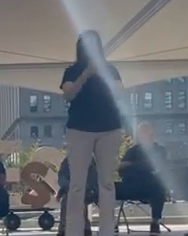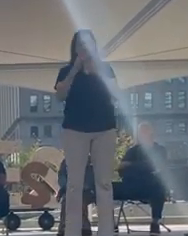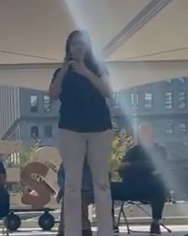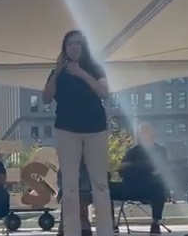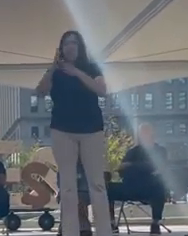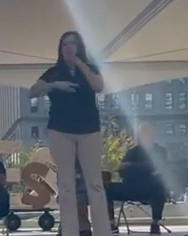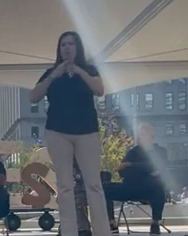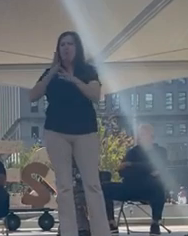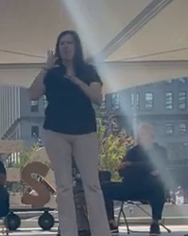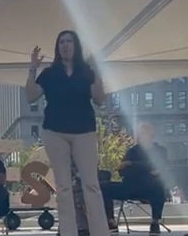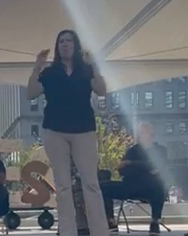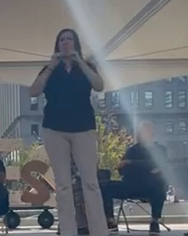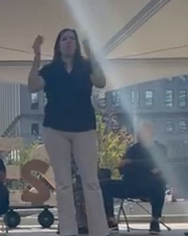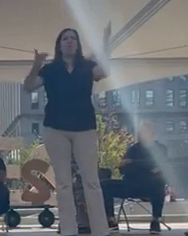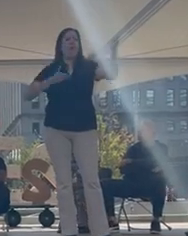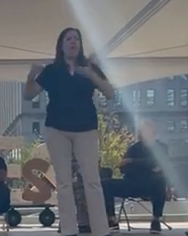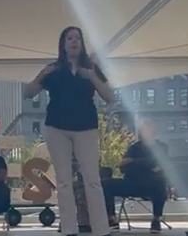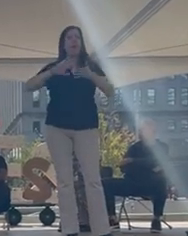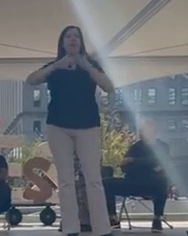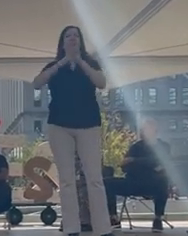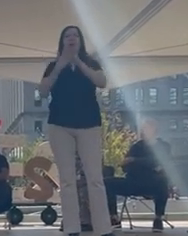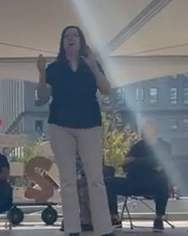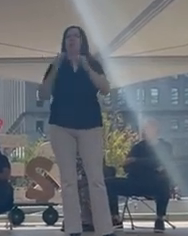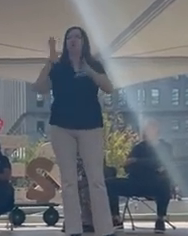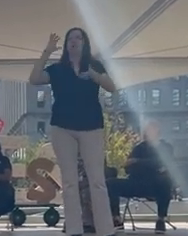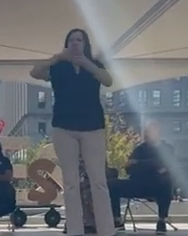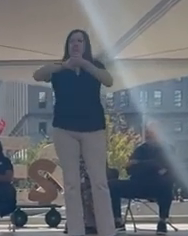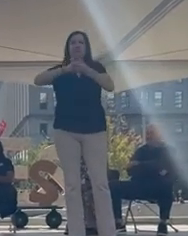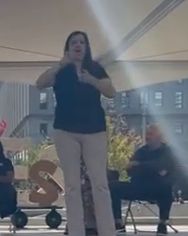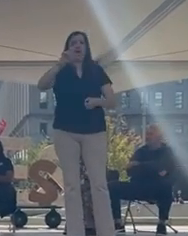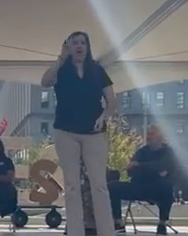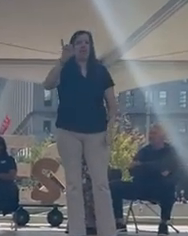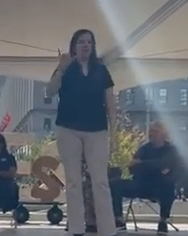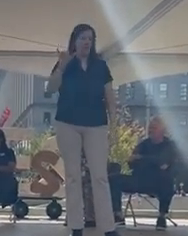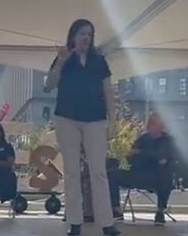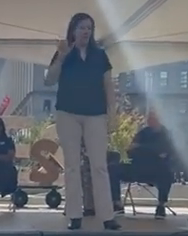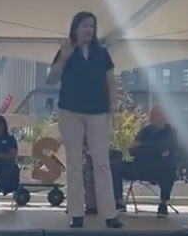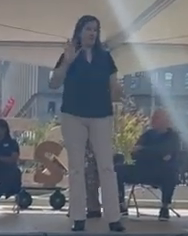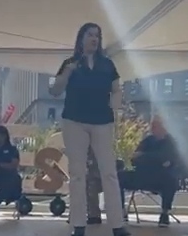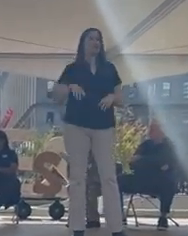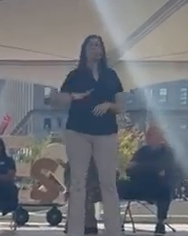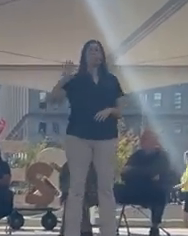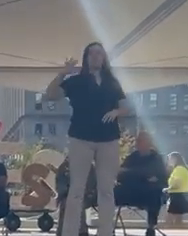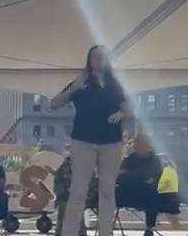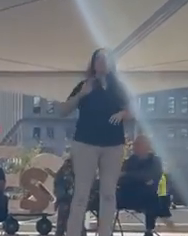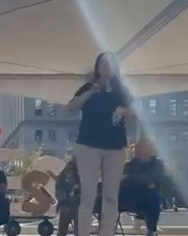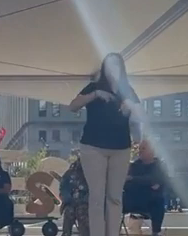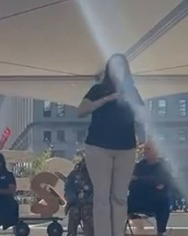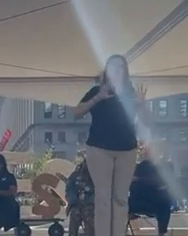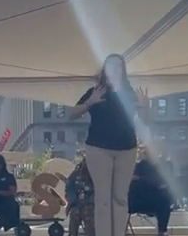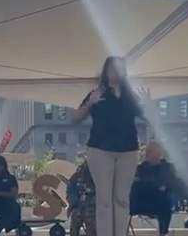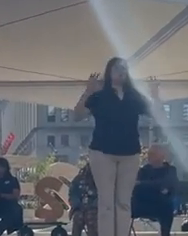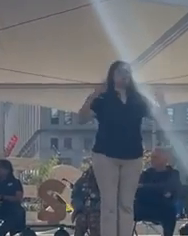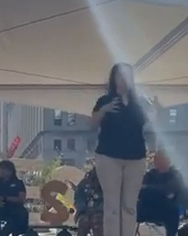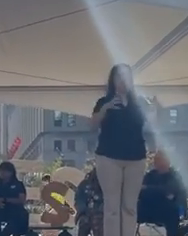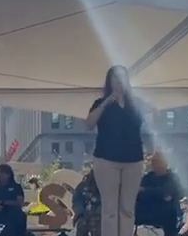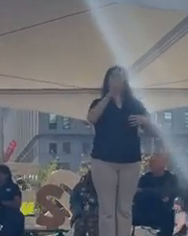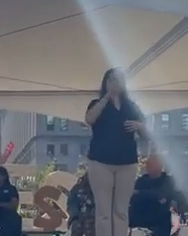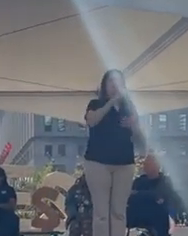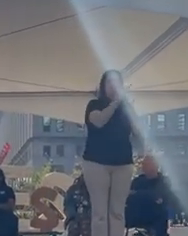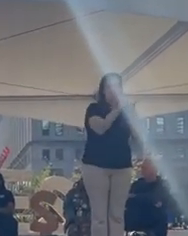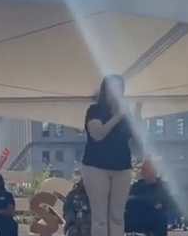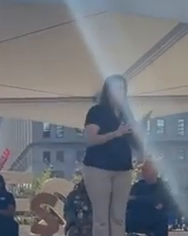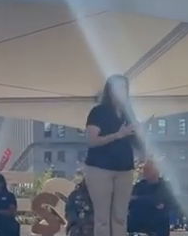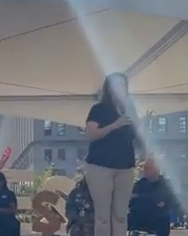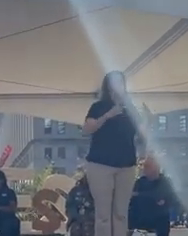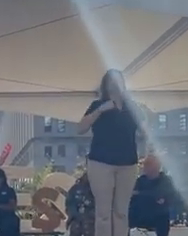and a place of allyship. In a national convening of disabled artists, physically integrated dance